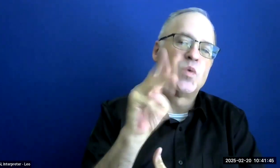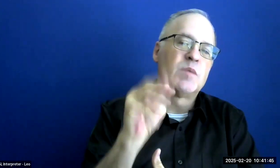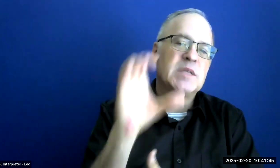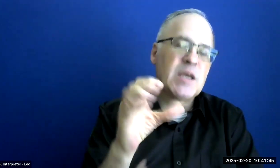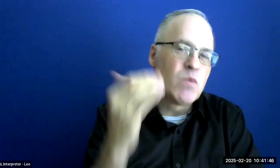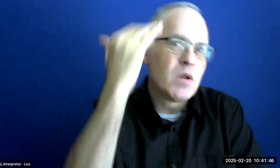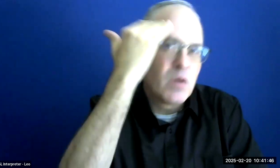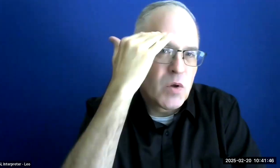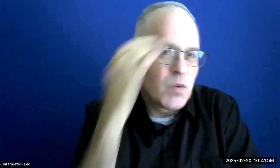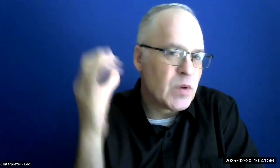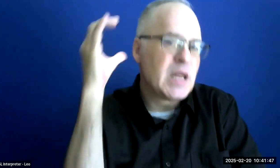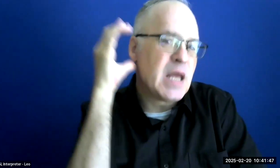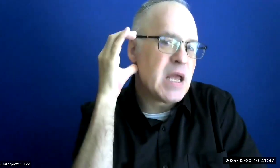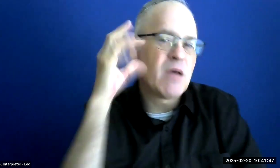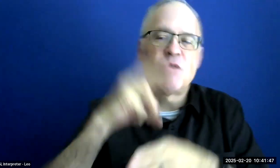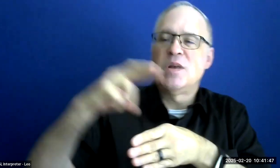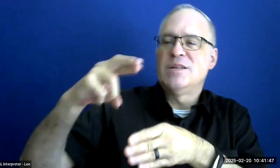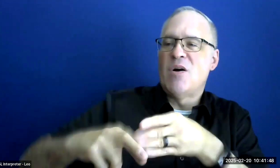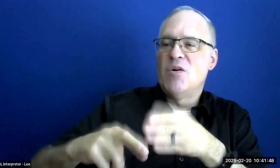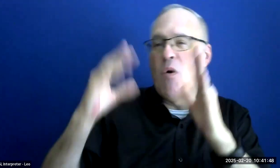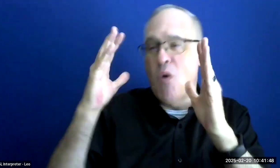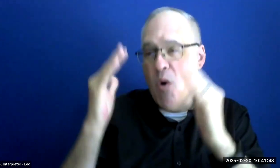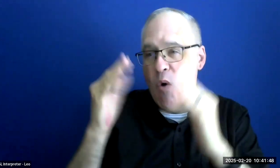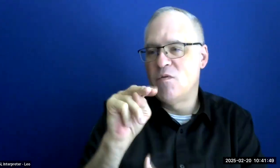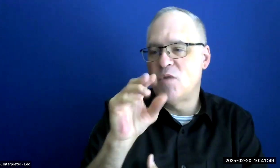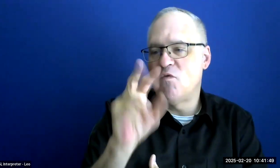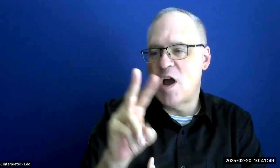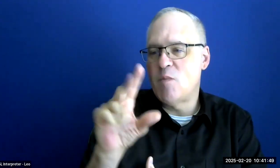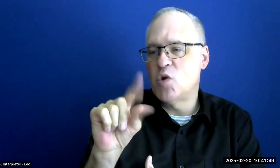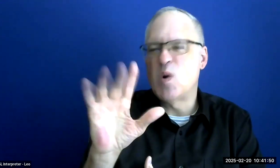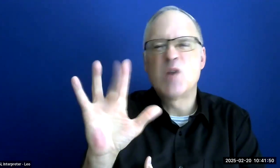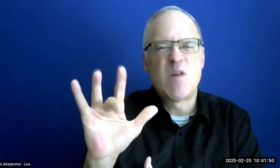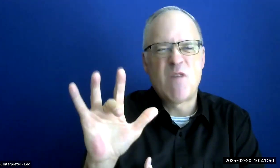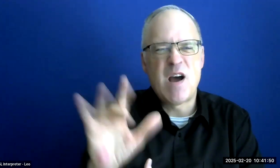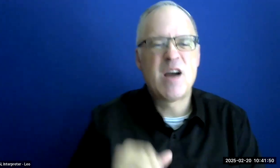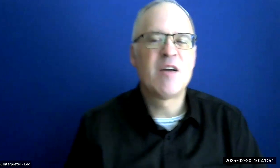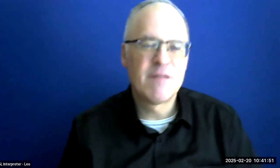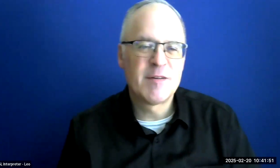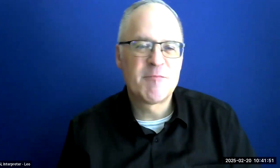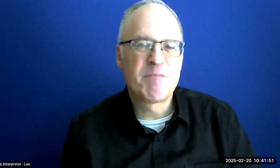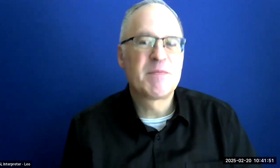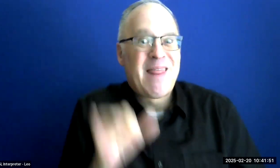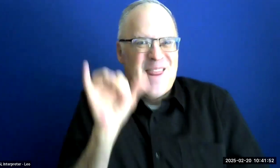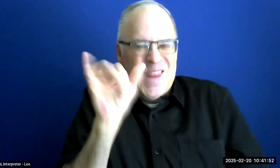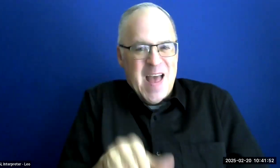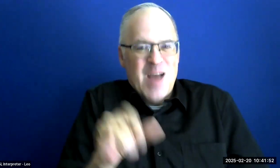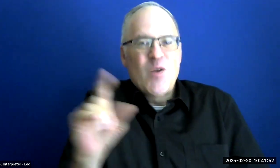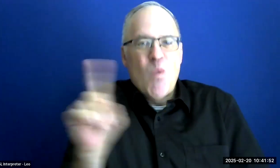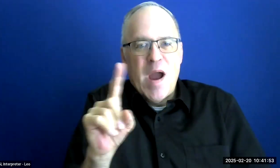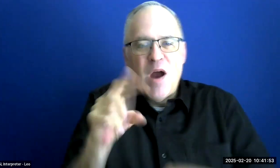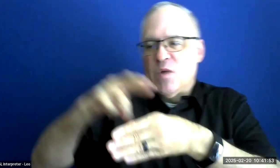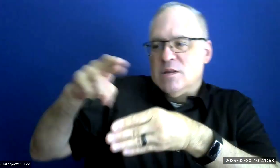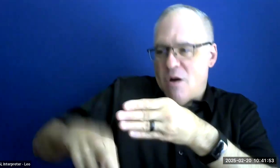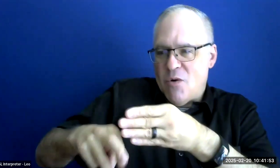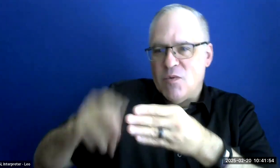hear and know the results by the middle of November 2025, for which we will be able to share what the outcome of each